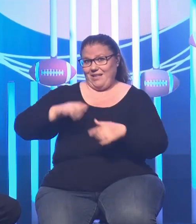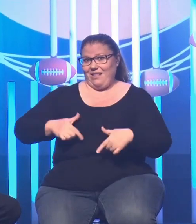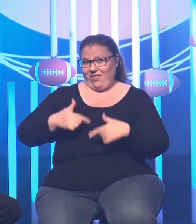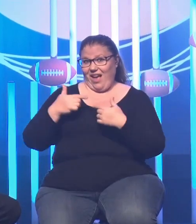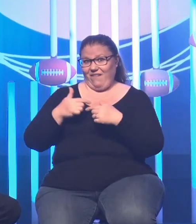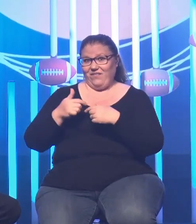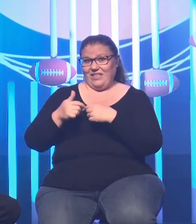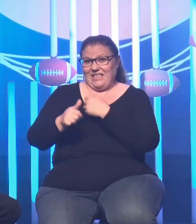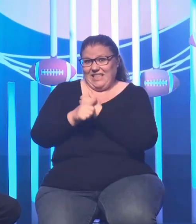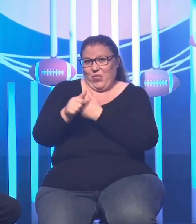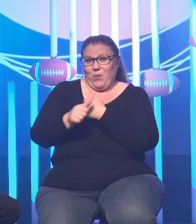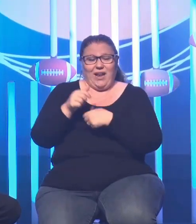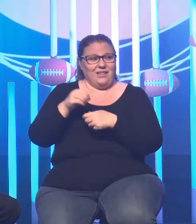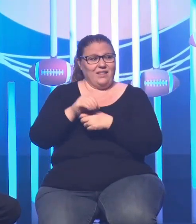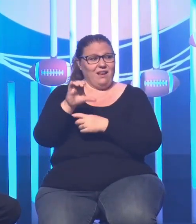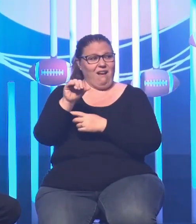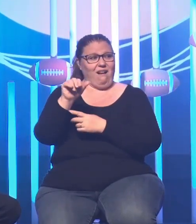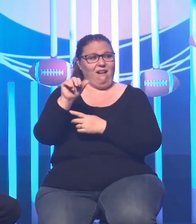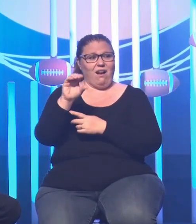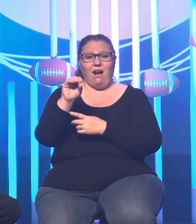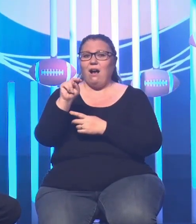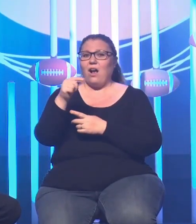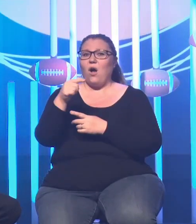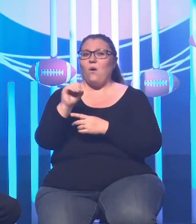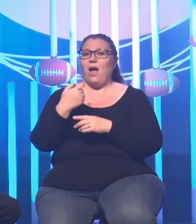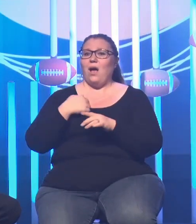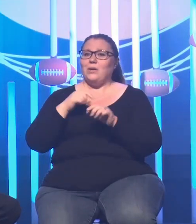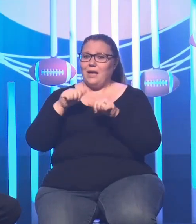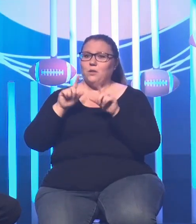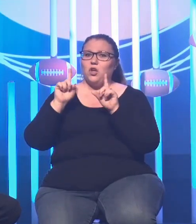Congo. And so I was able to go on the hill